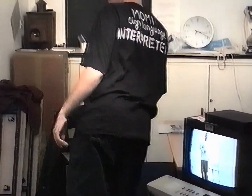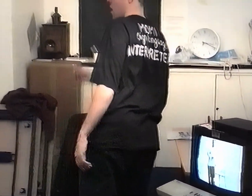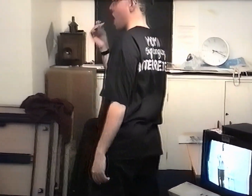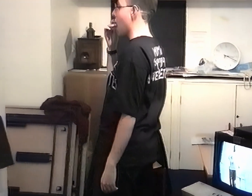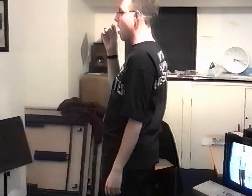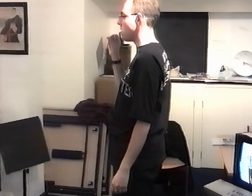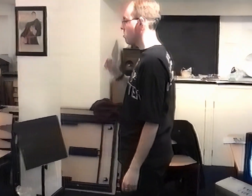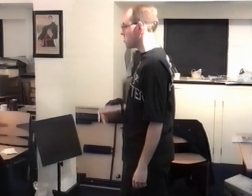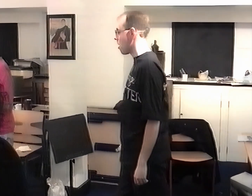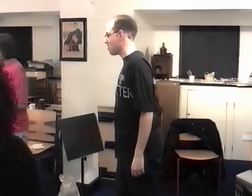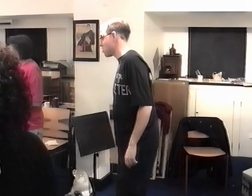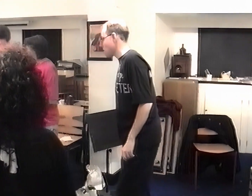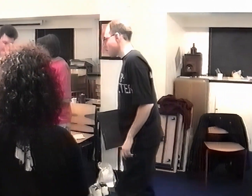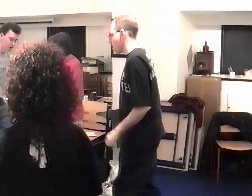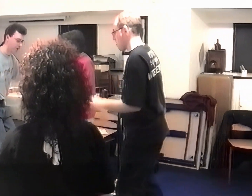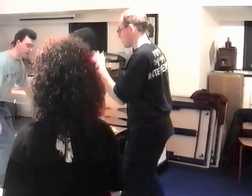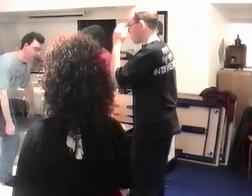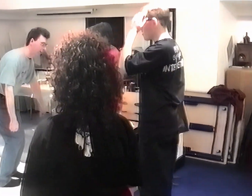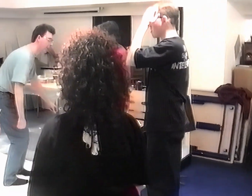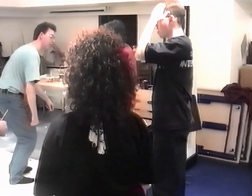Yeah, but he sits on the chair.